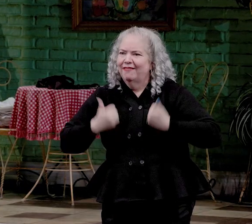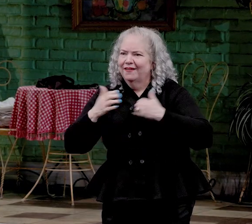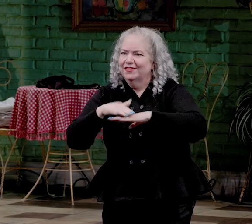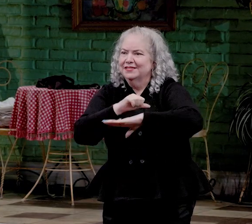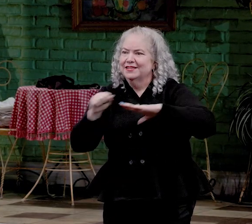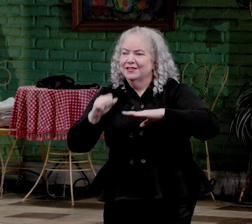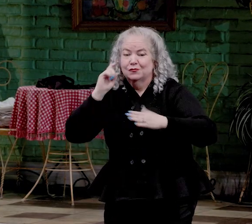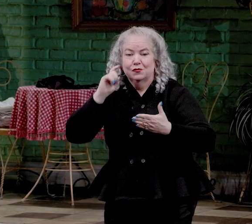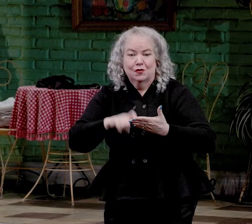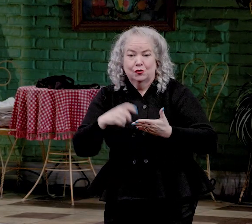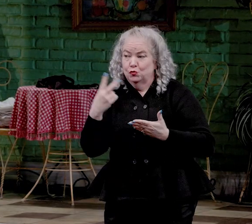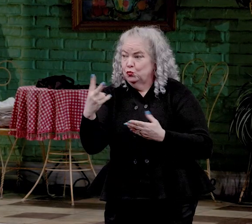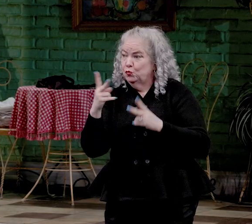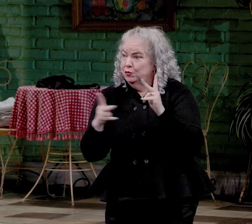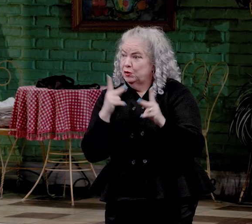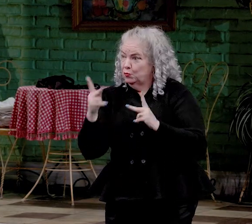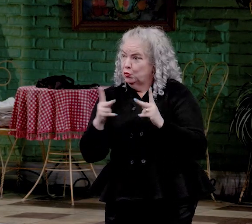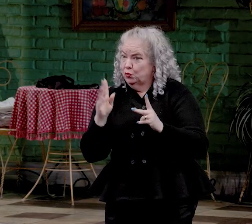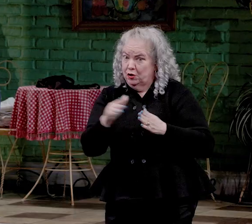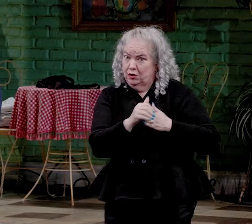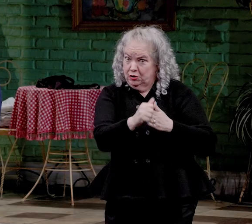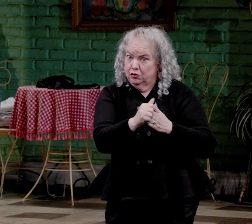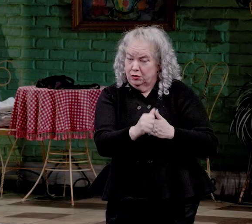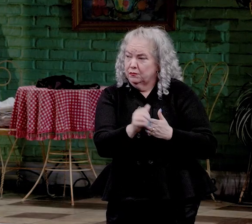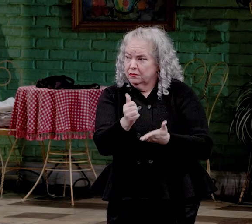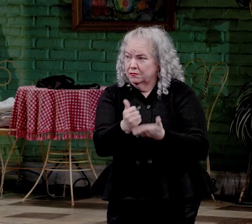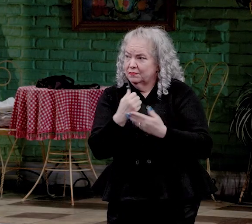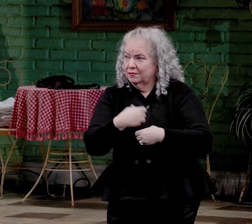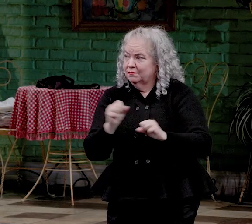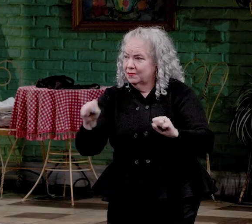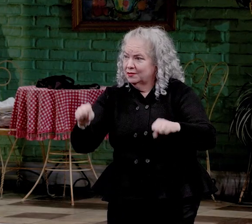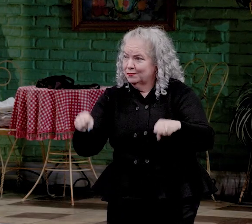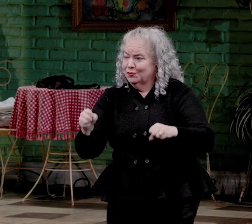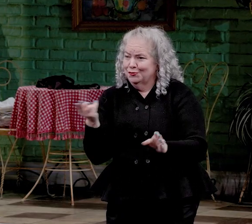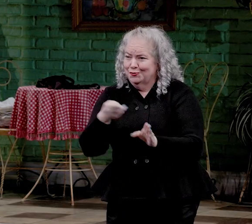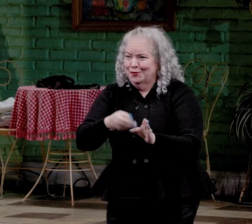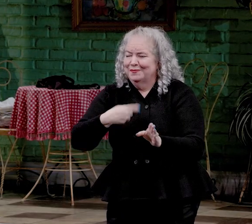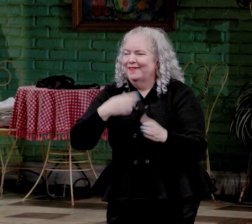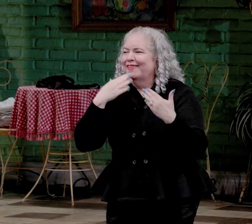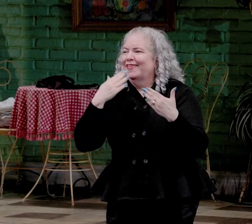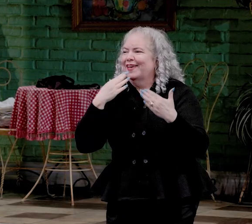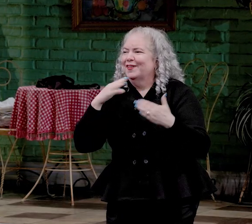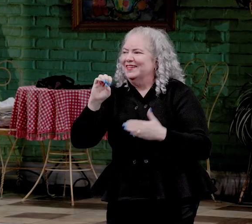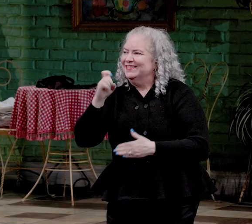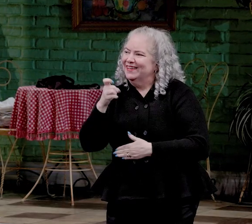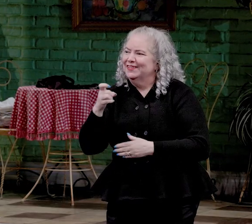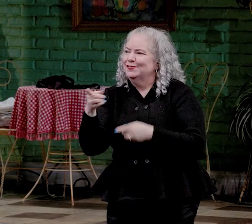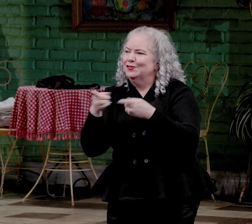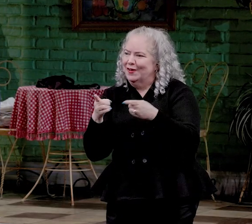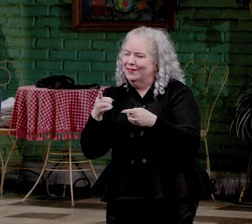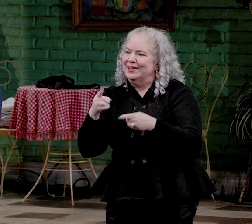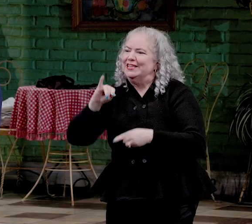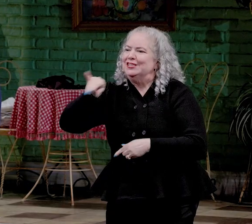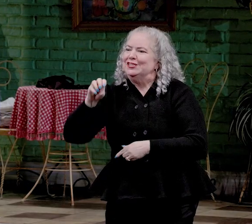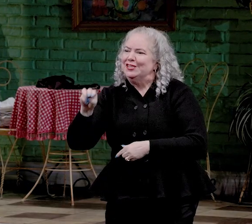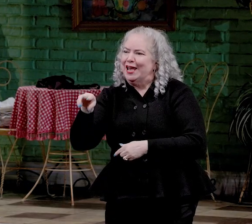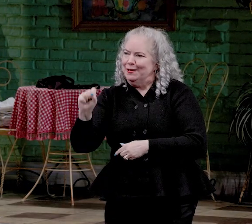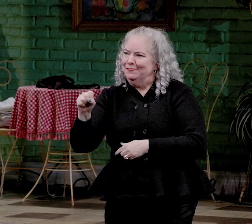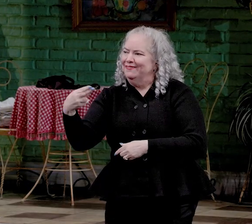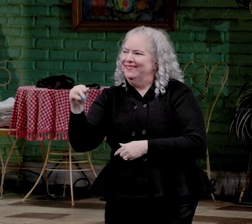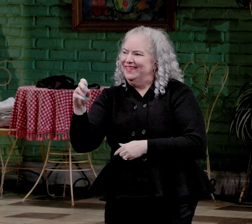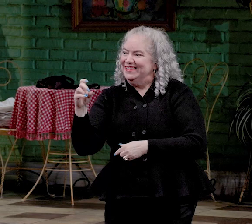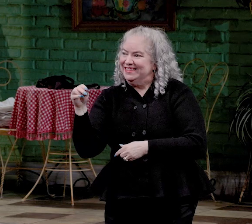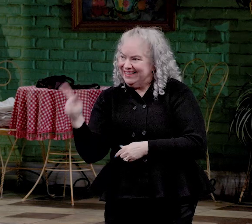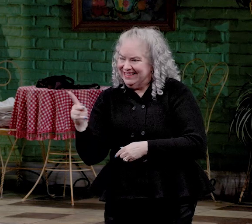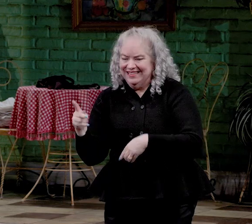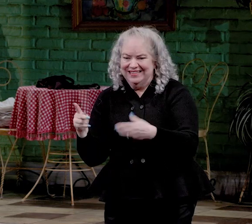two people whose leadership helps make this work possible. Please join me in thanking Executive Director James Haskins and Artistic